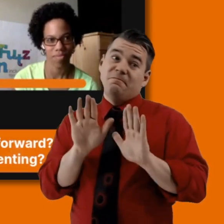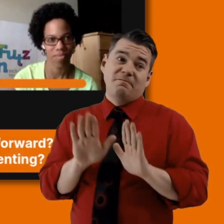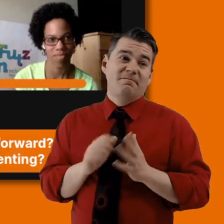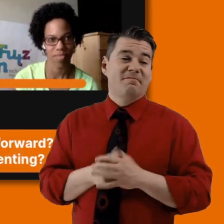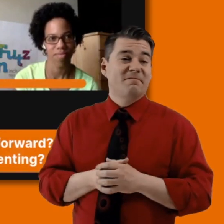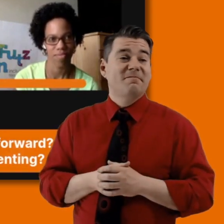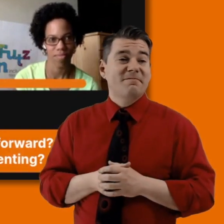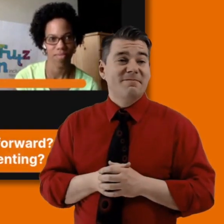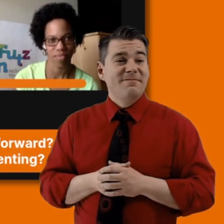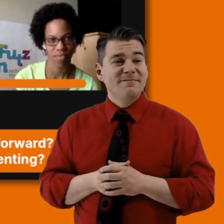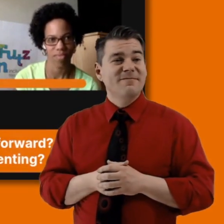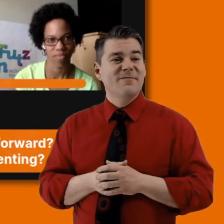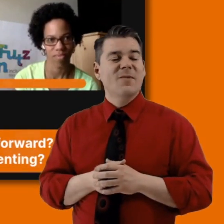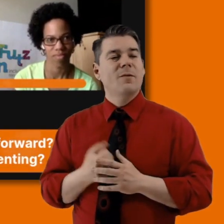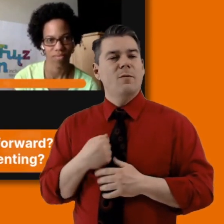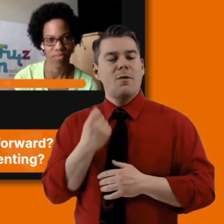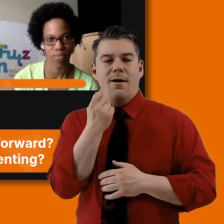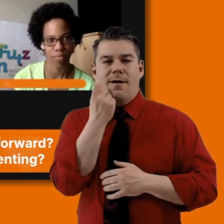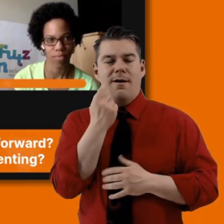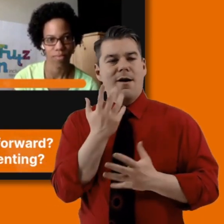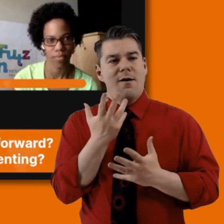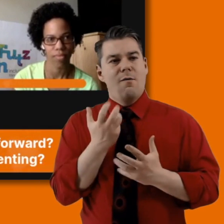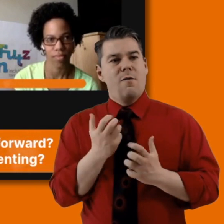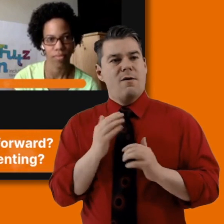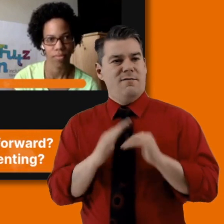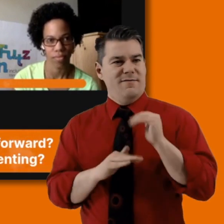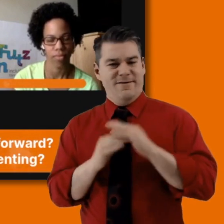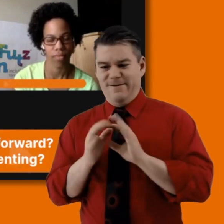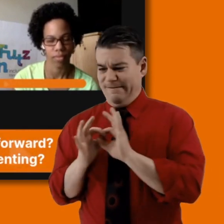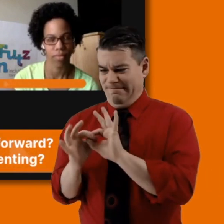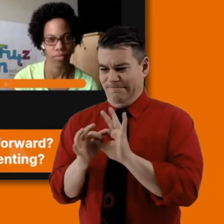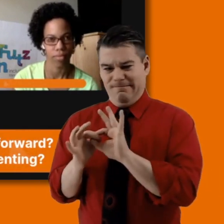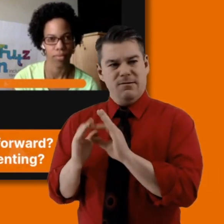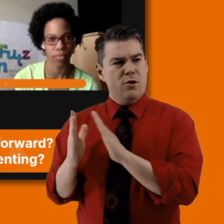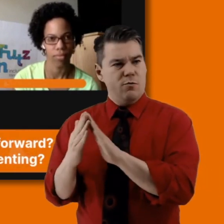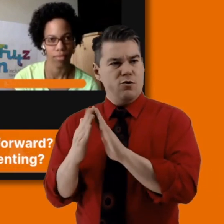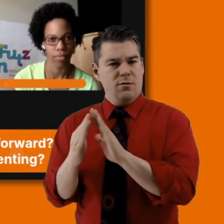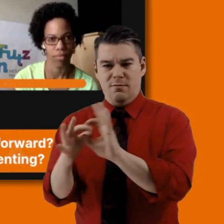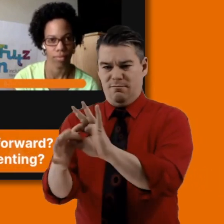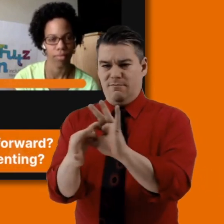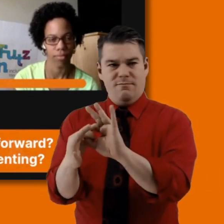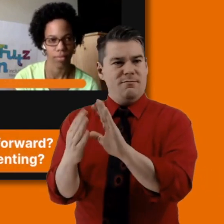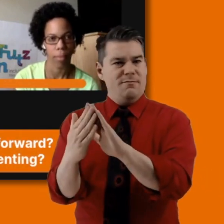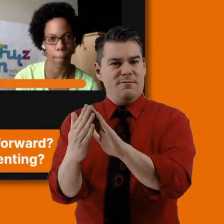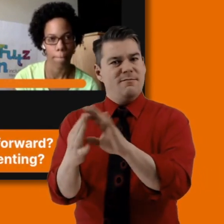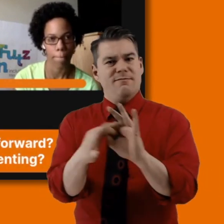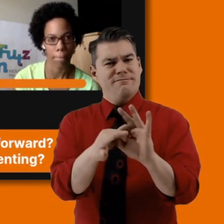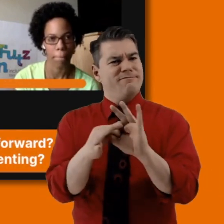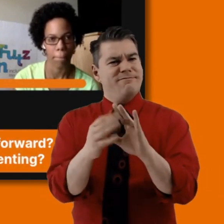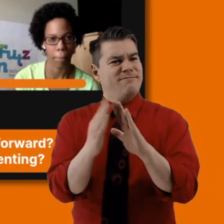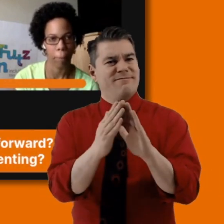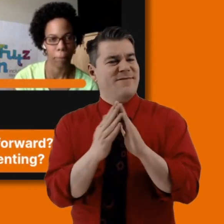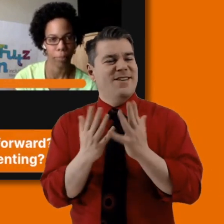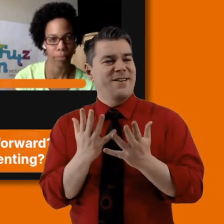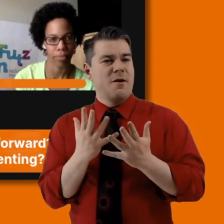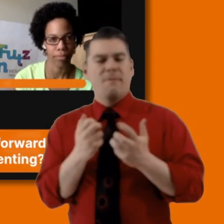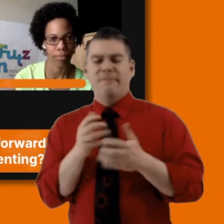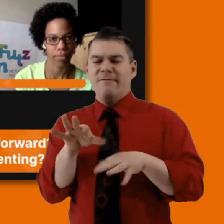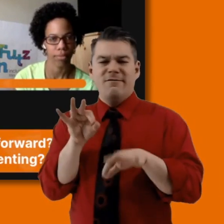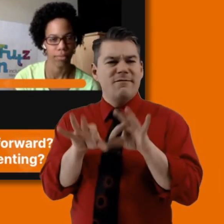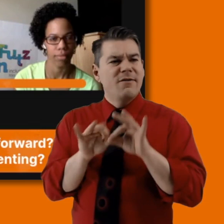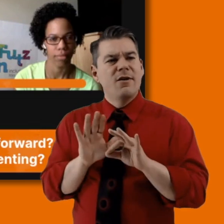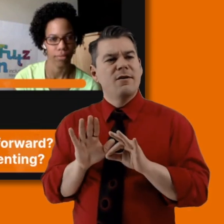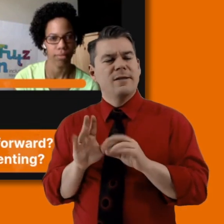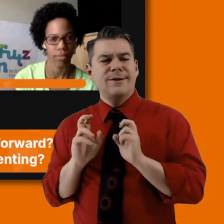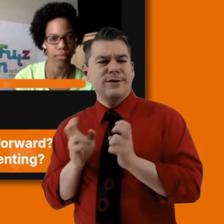great. And we realized that we really want to build community in those spaces to find what issues and